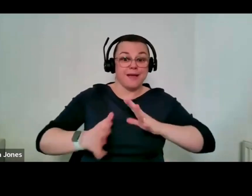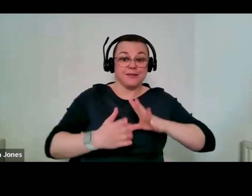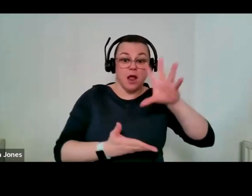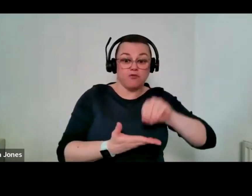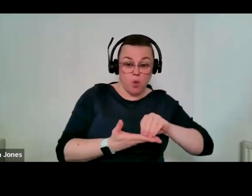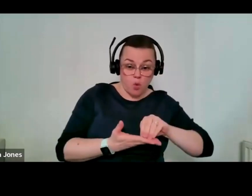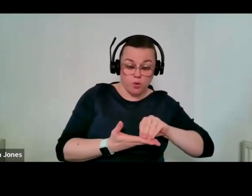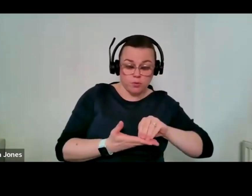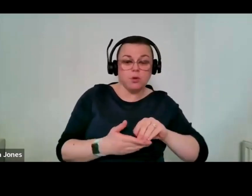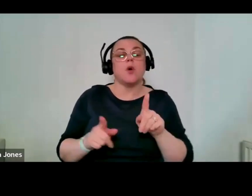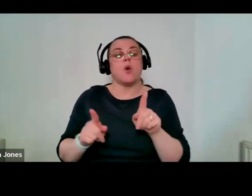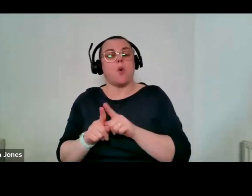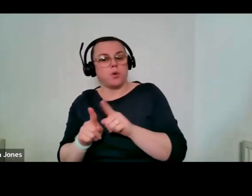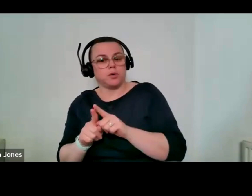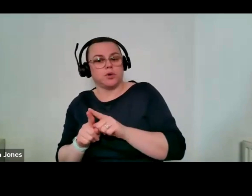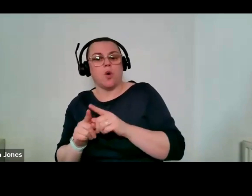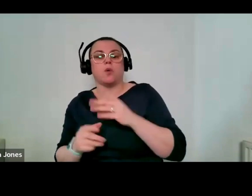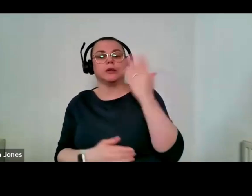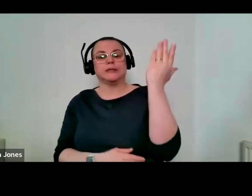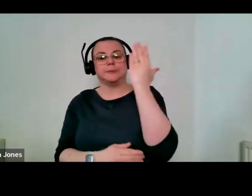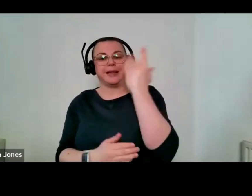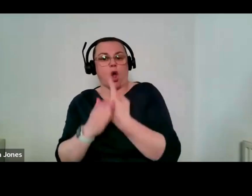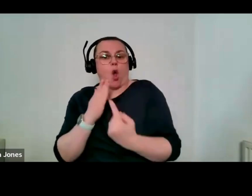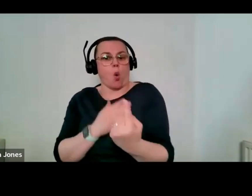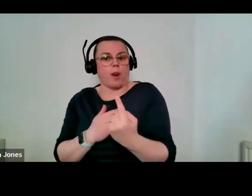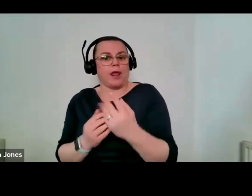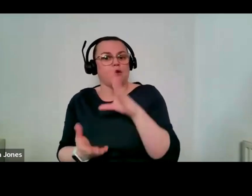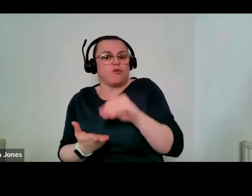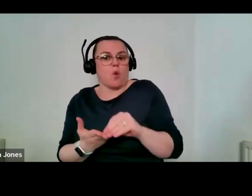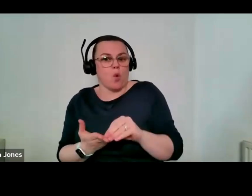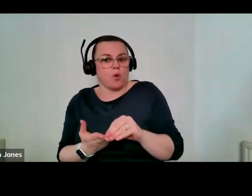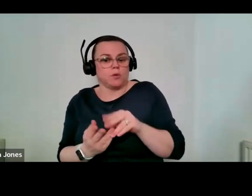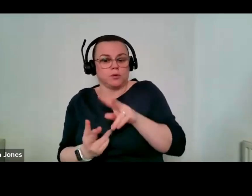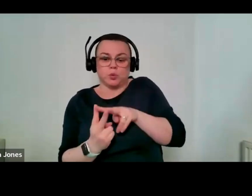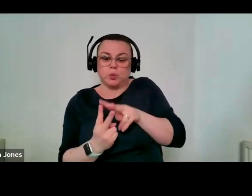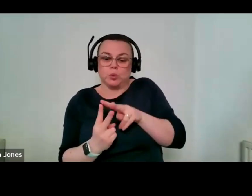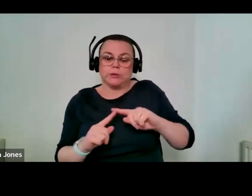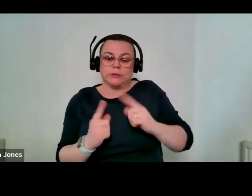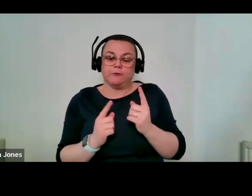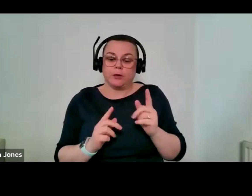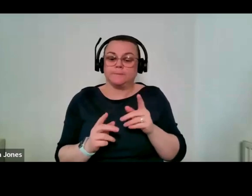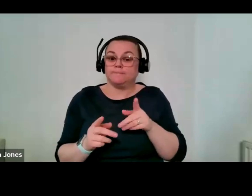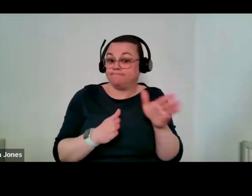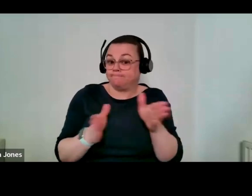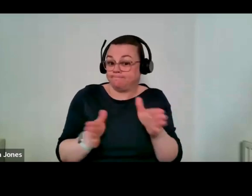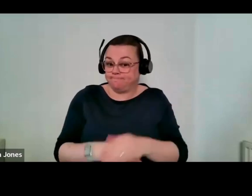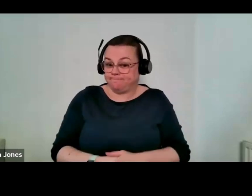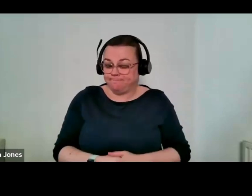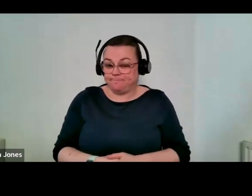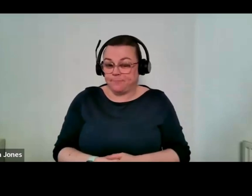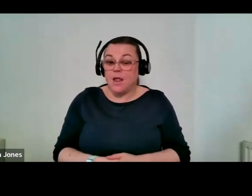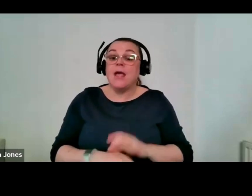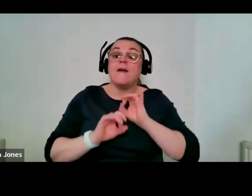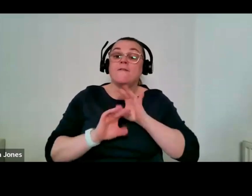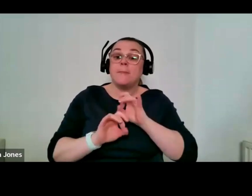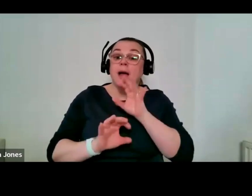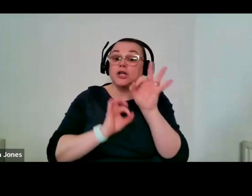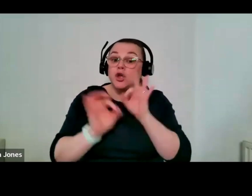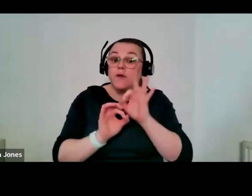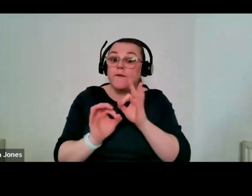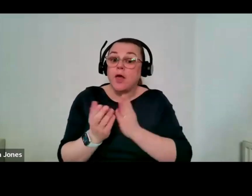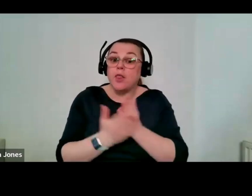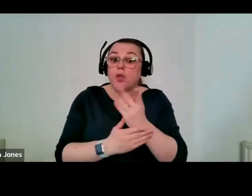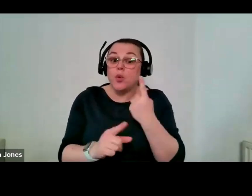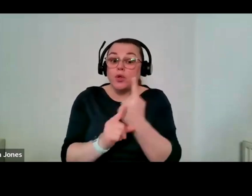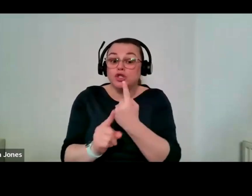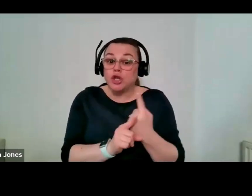recording and we'll also include the speaker-only recording in that for you. There'll be a feedback survey in the chat when you exit